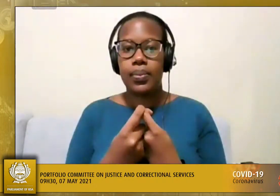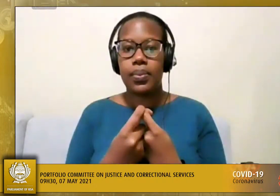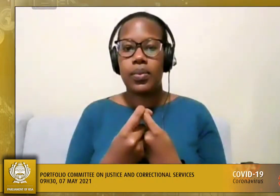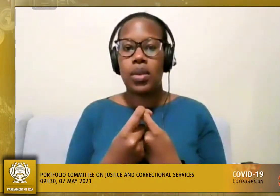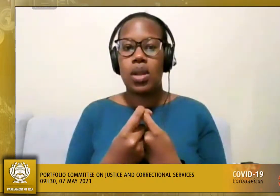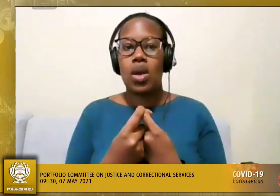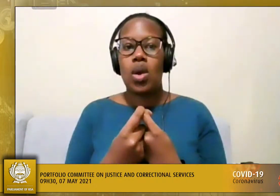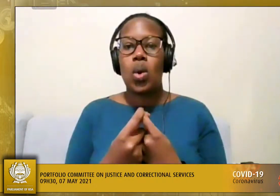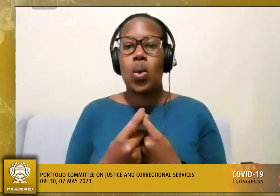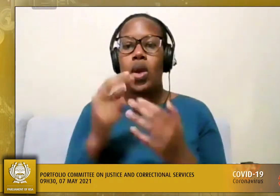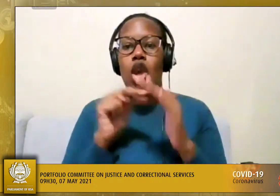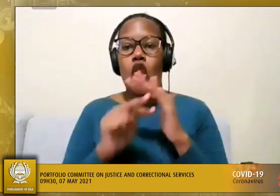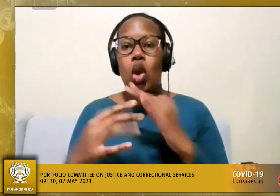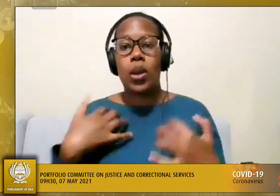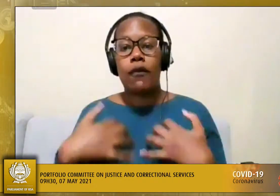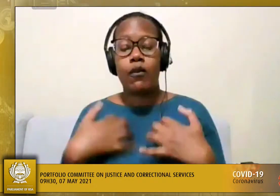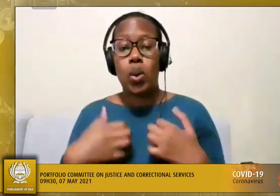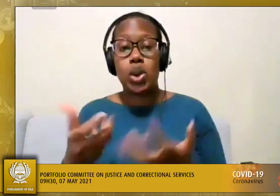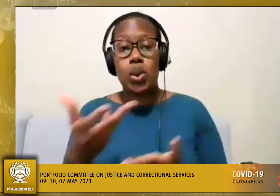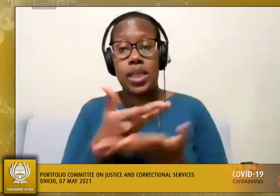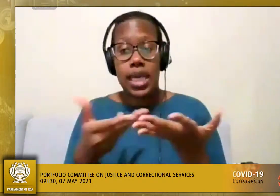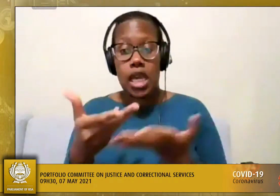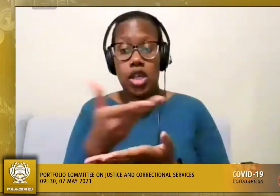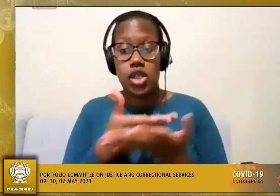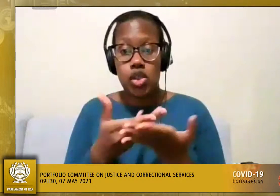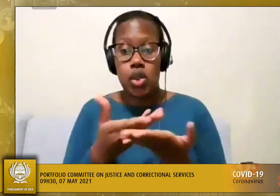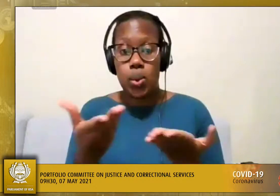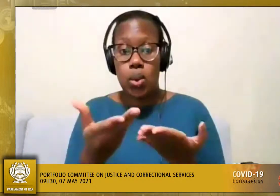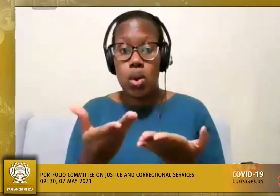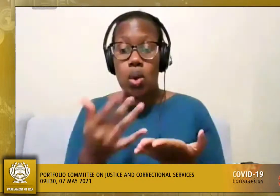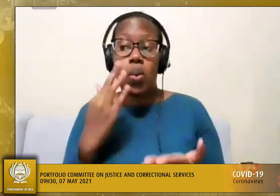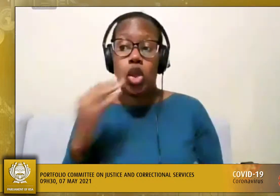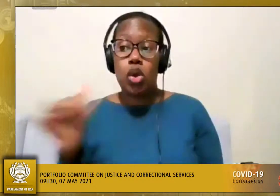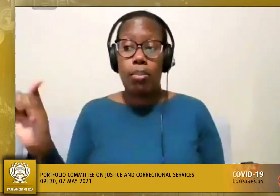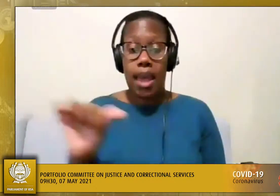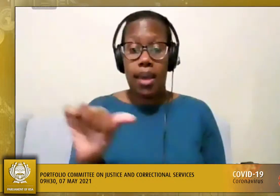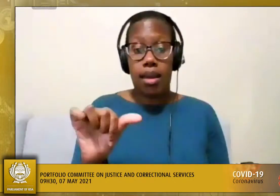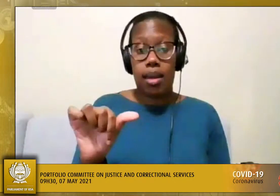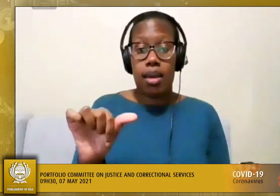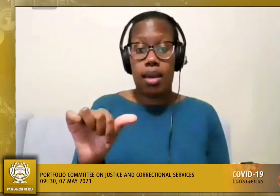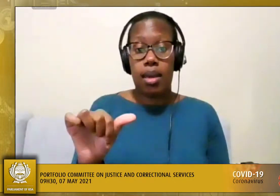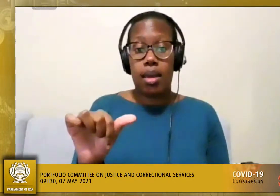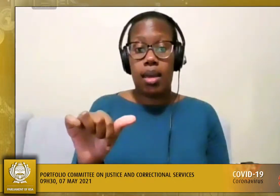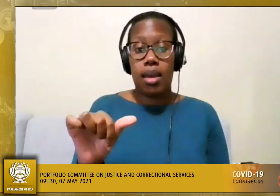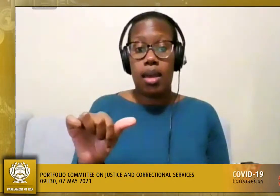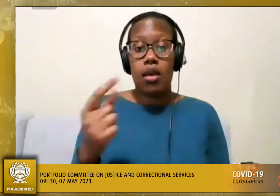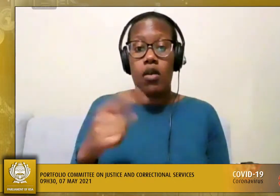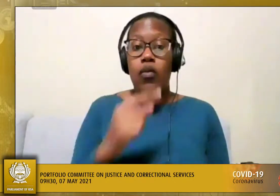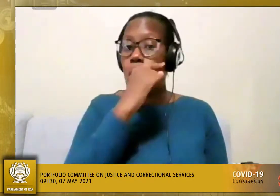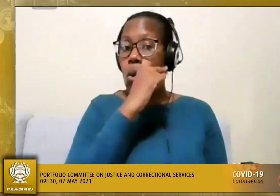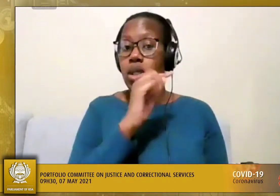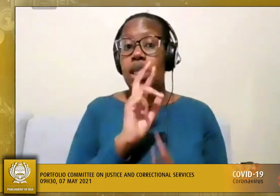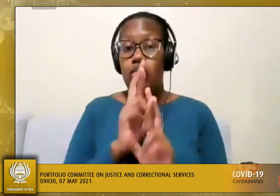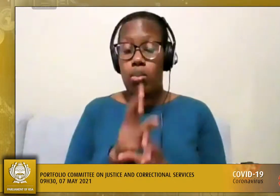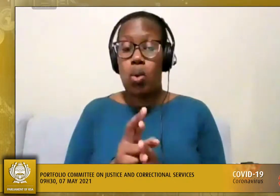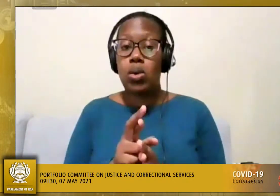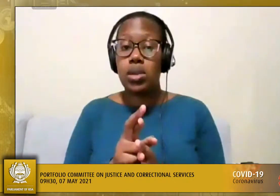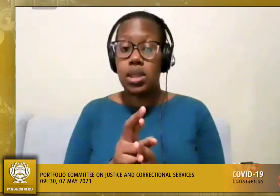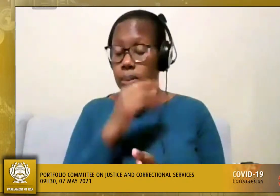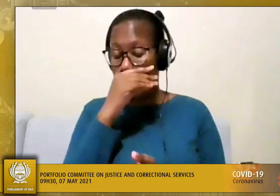we are looking forward to be engaging you when you come back or the quarterly reports